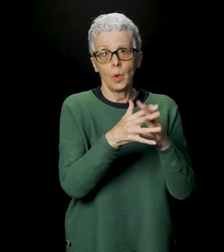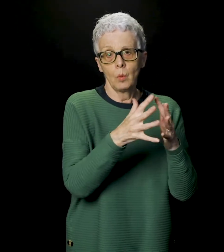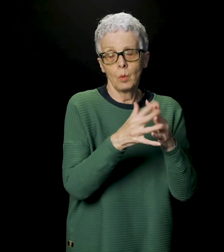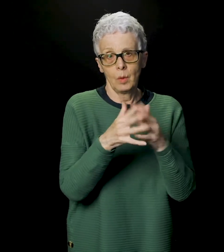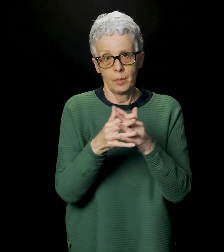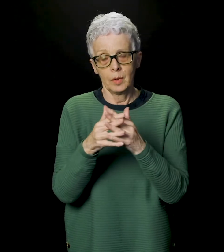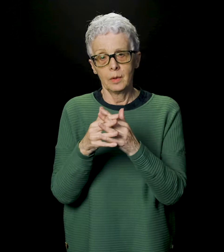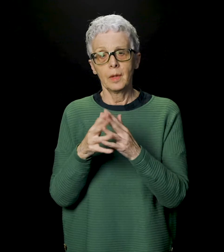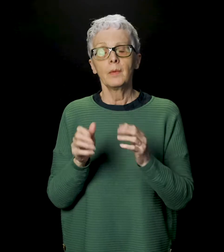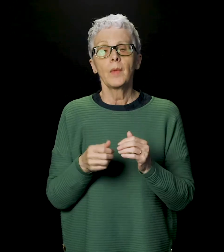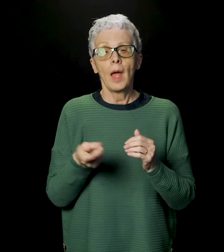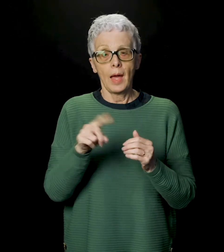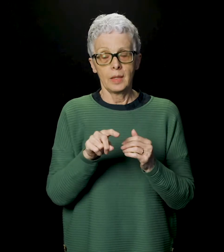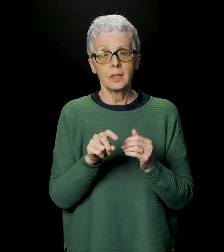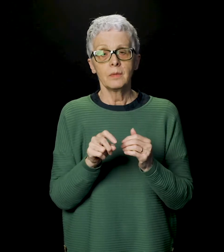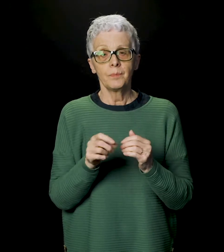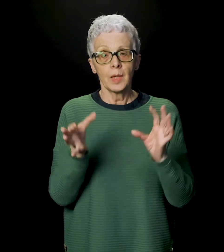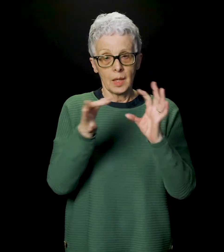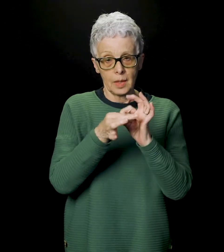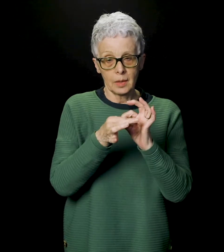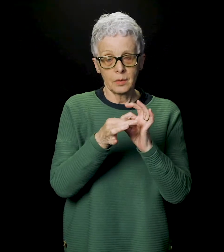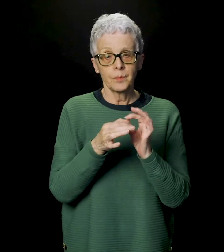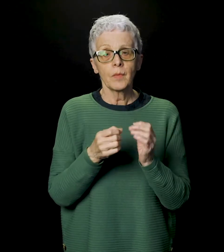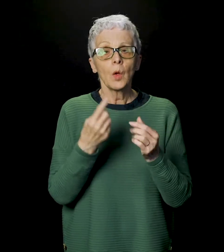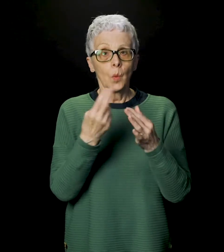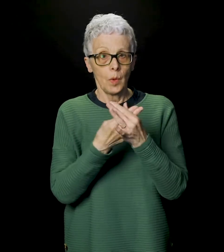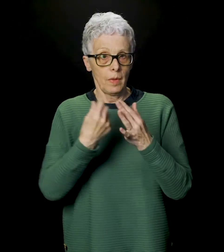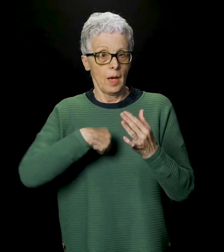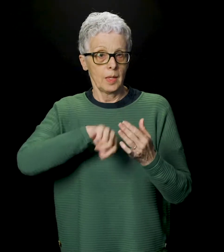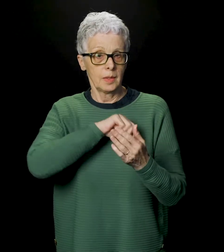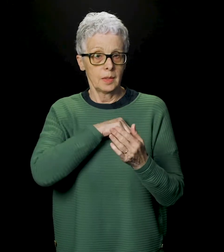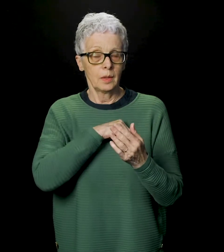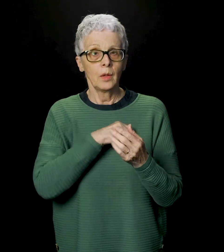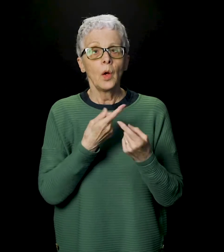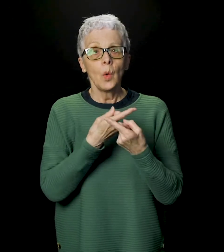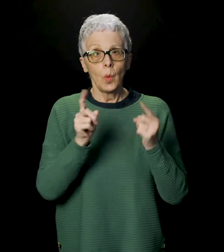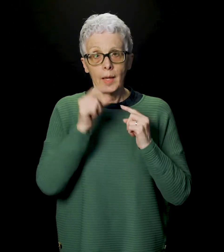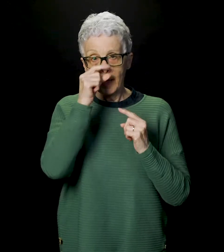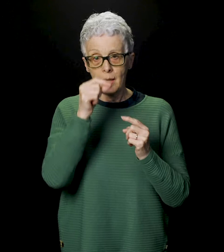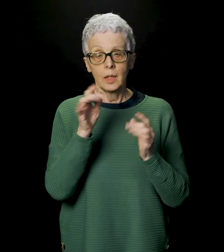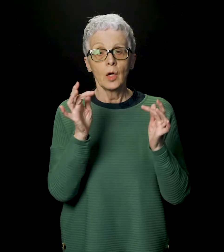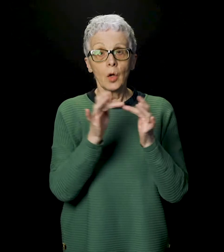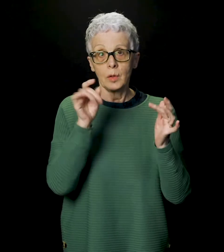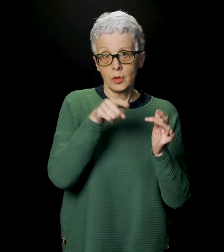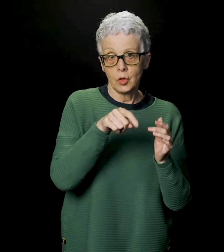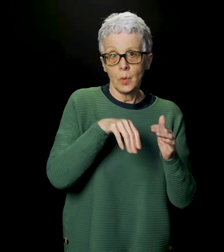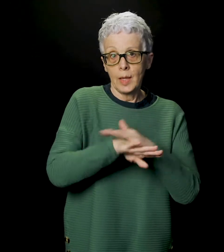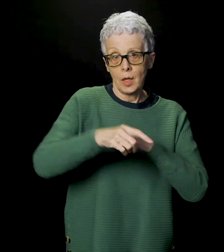our website, click connect card, and that will connect you with us and we can be in touch with you during the week.